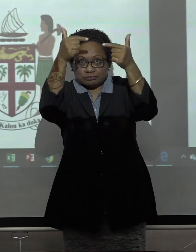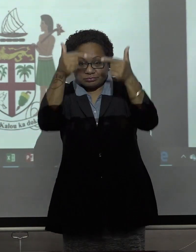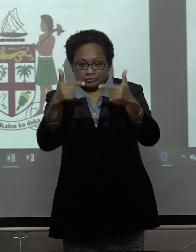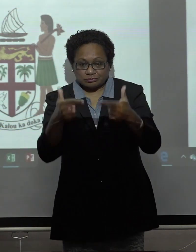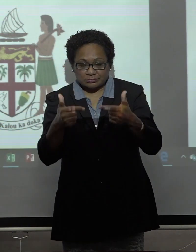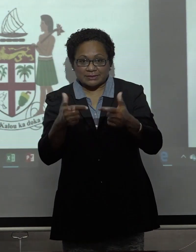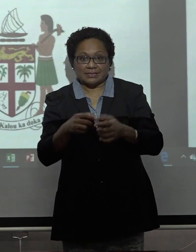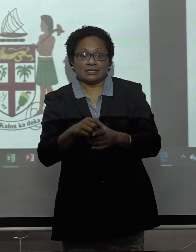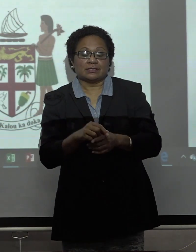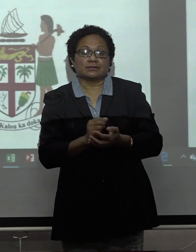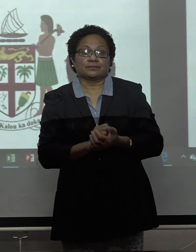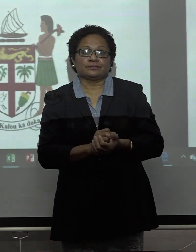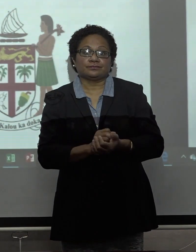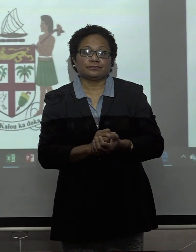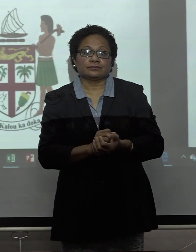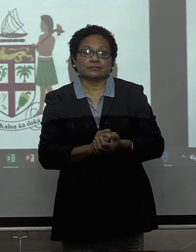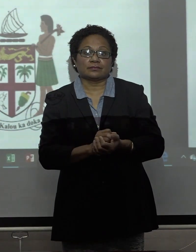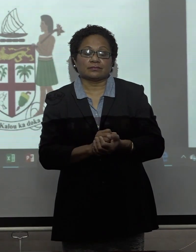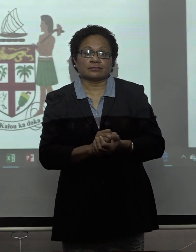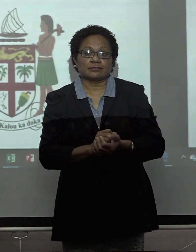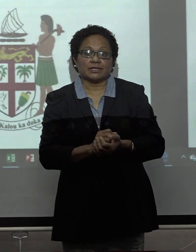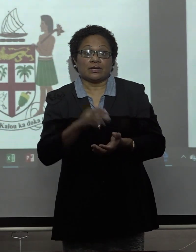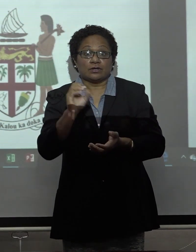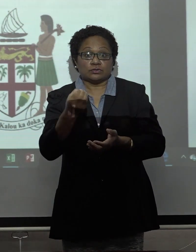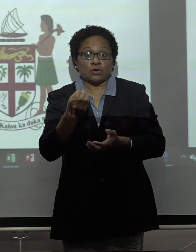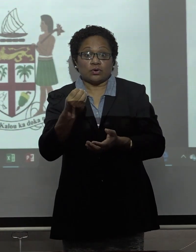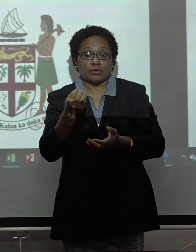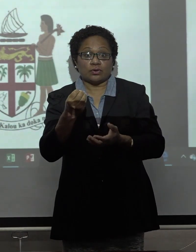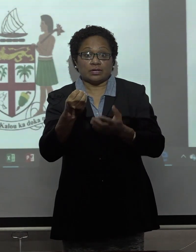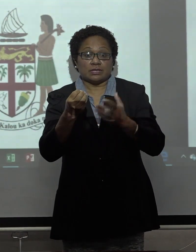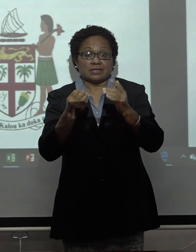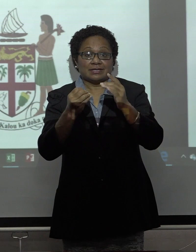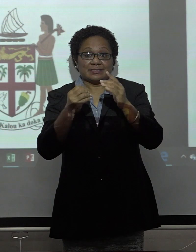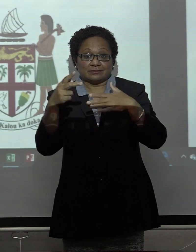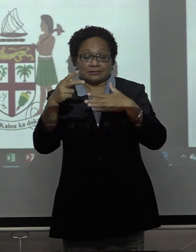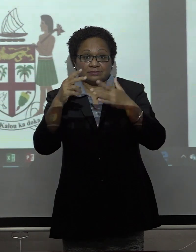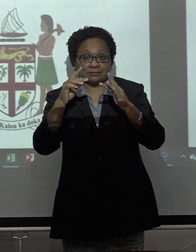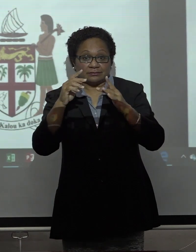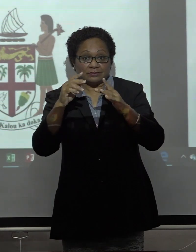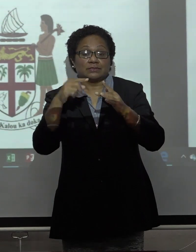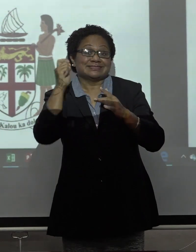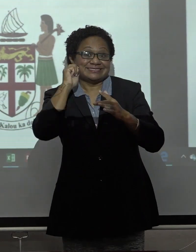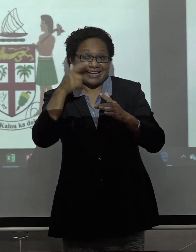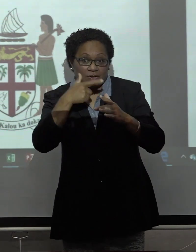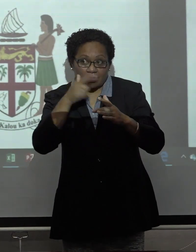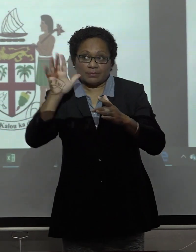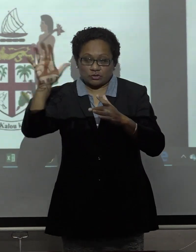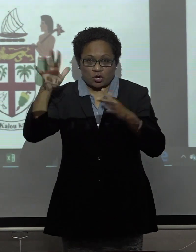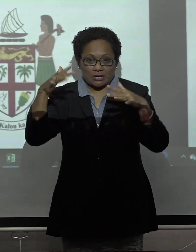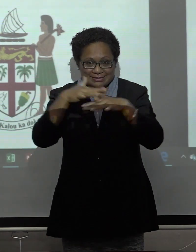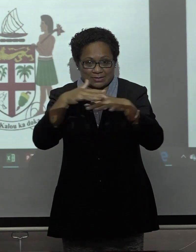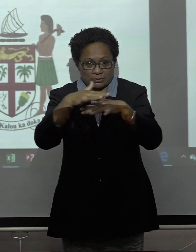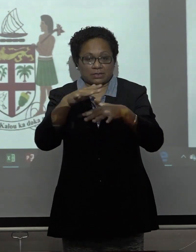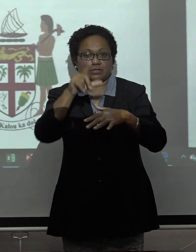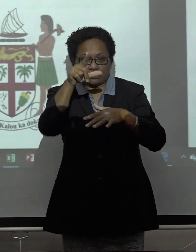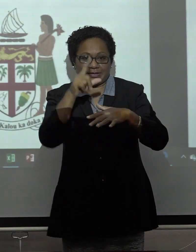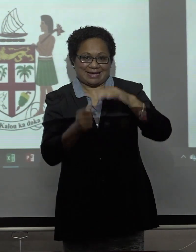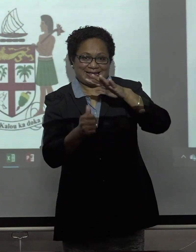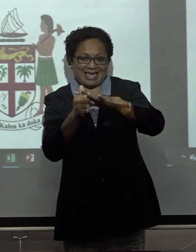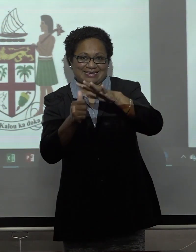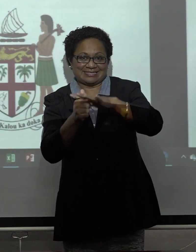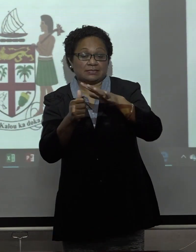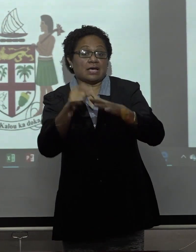materials from Telecom's network can do so at no cost. However, if you are accessing